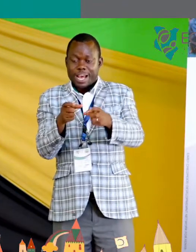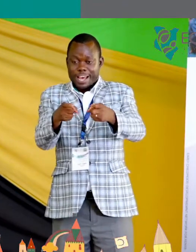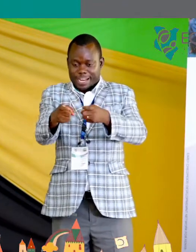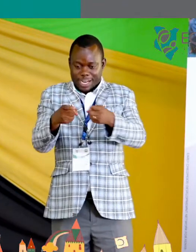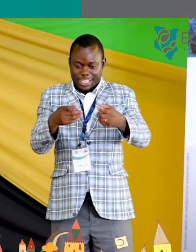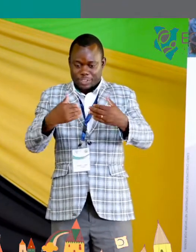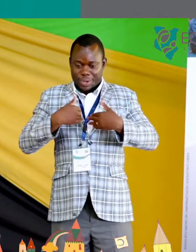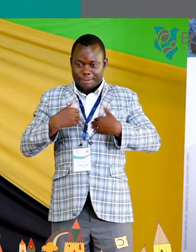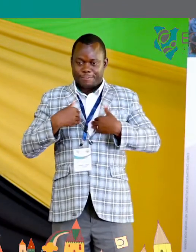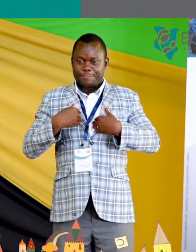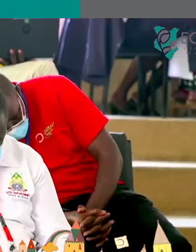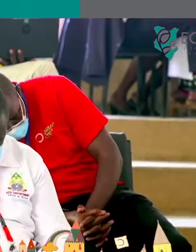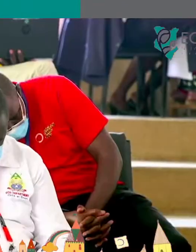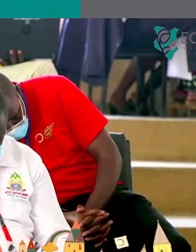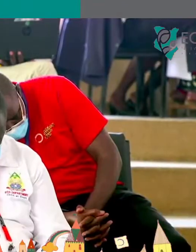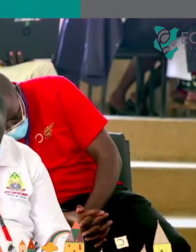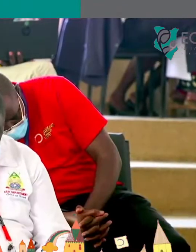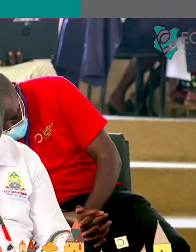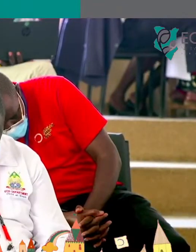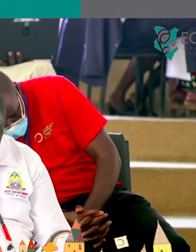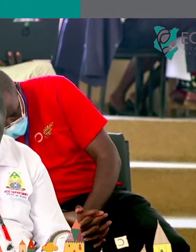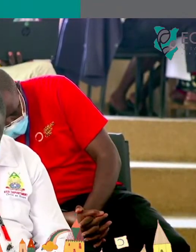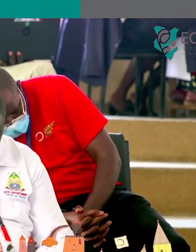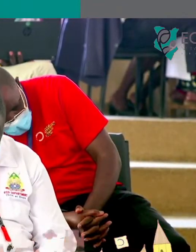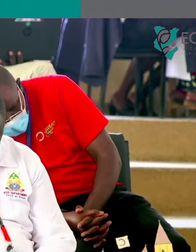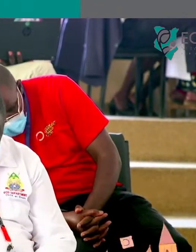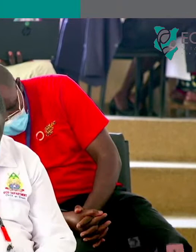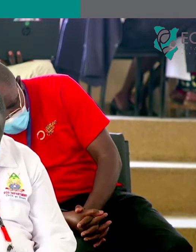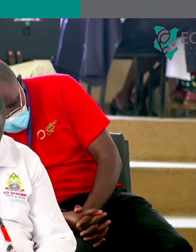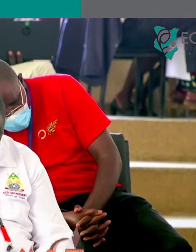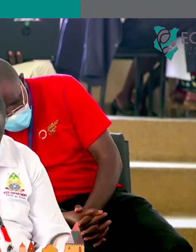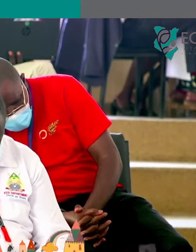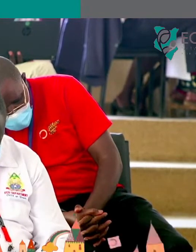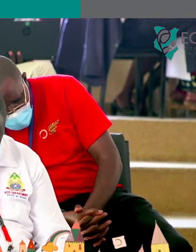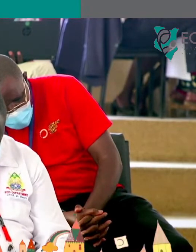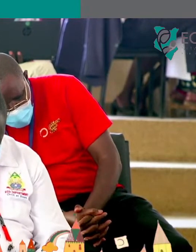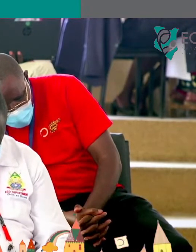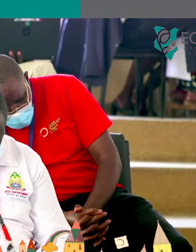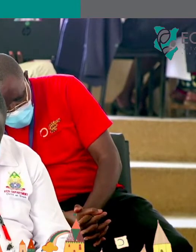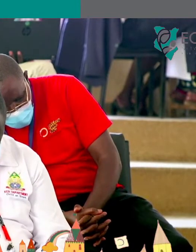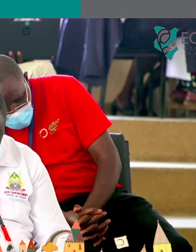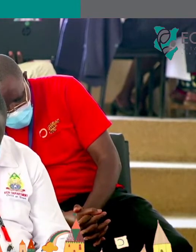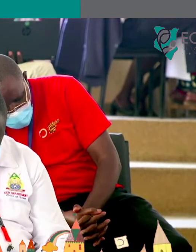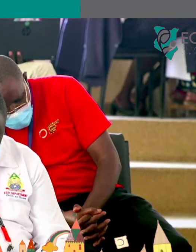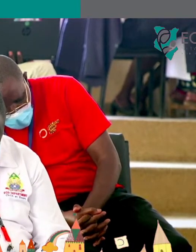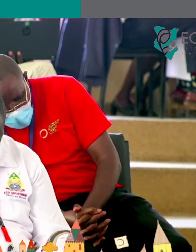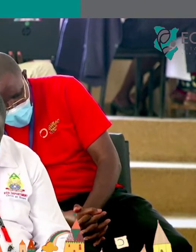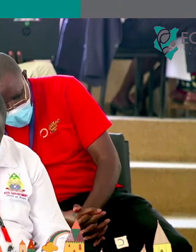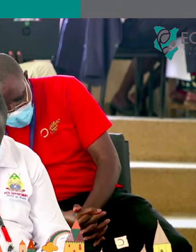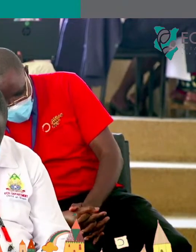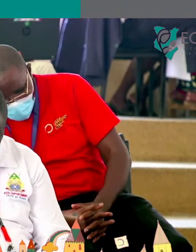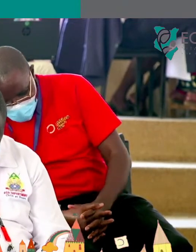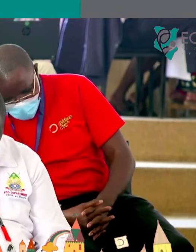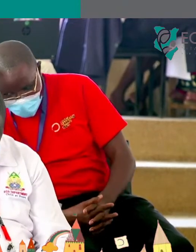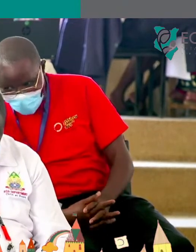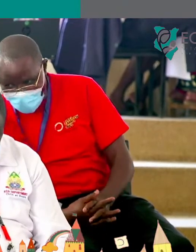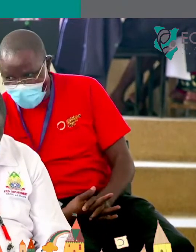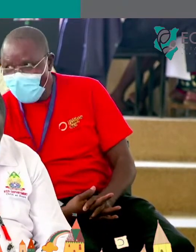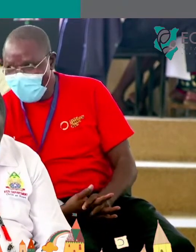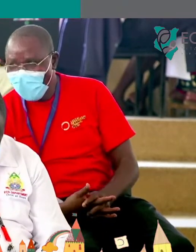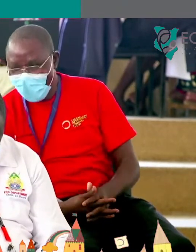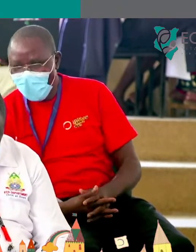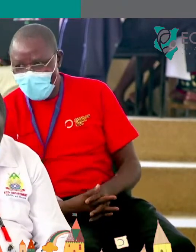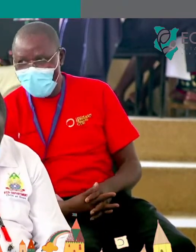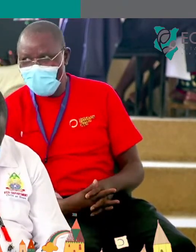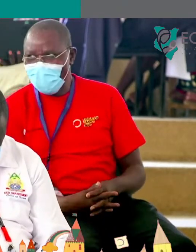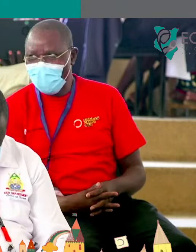machine stations, they were given tanks, and they were given thermoguns, etc. Under the Department of Health, we